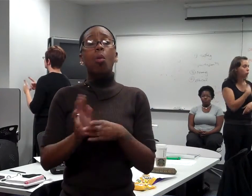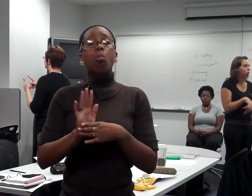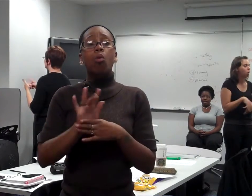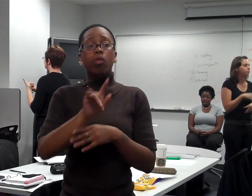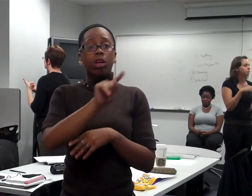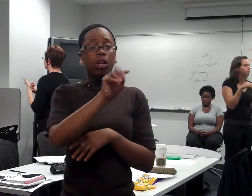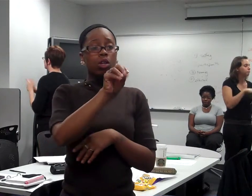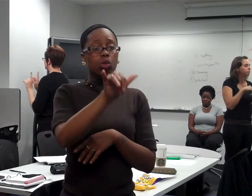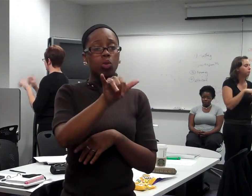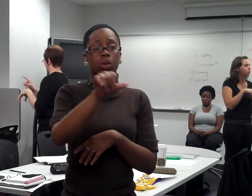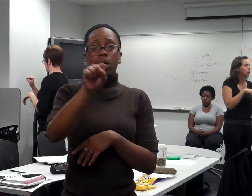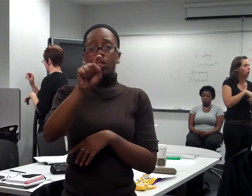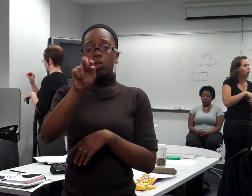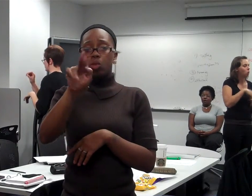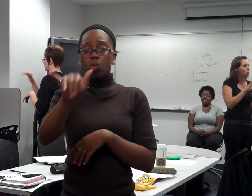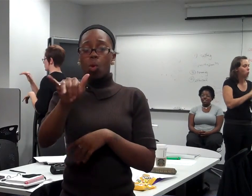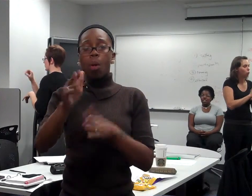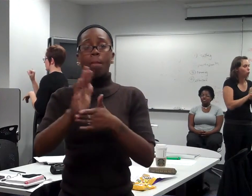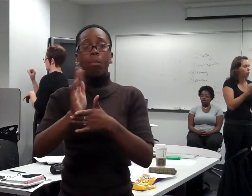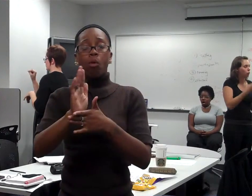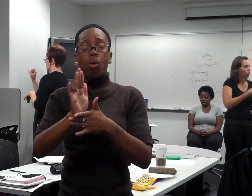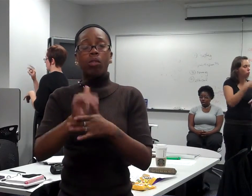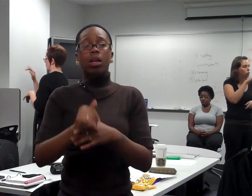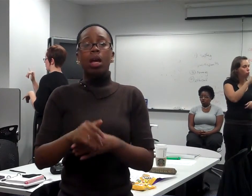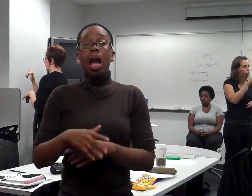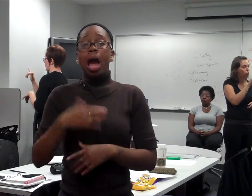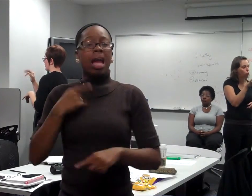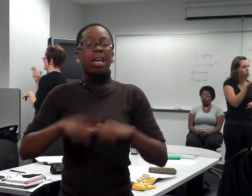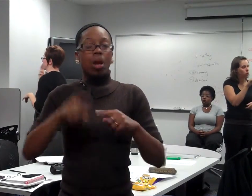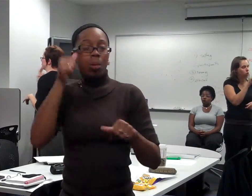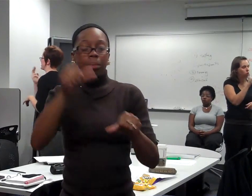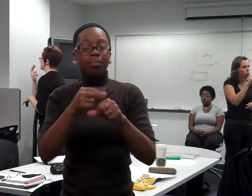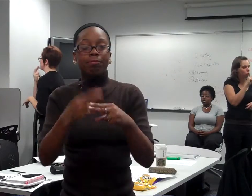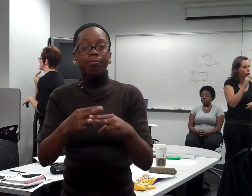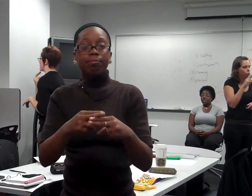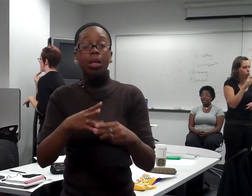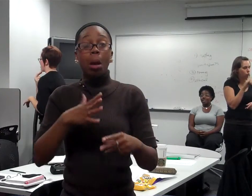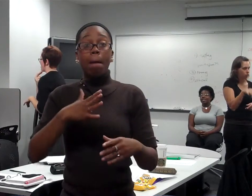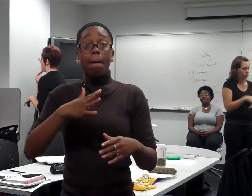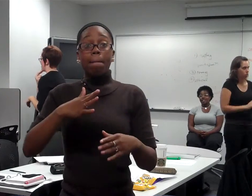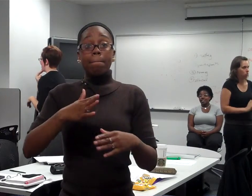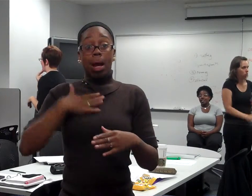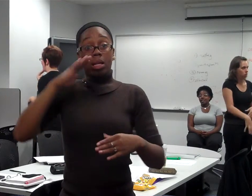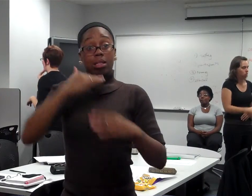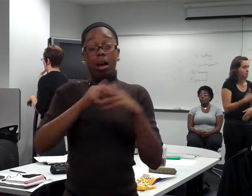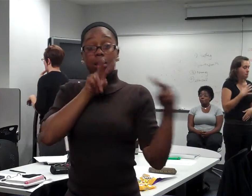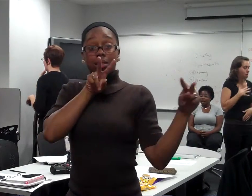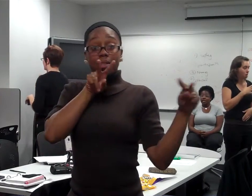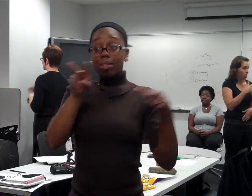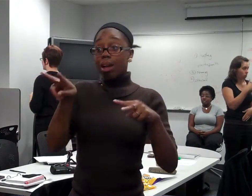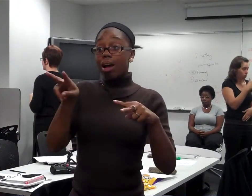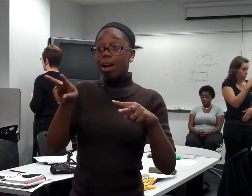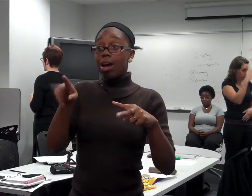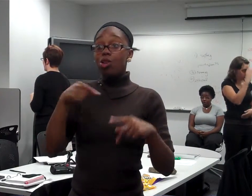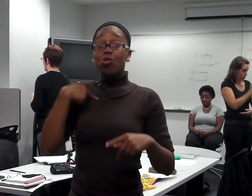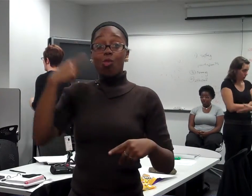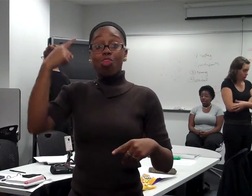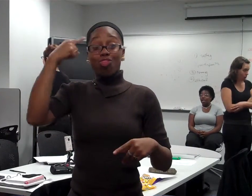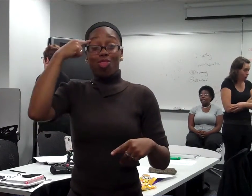remember the name of it, but when my son saw it, you would have thought Christmas had hit Disney mid-summer.